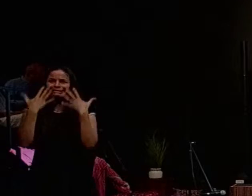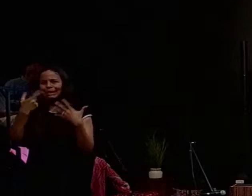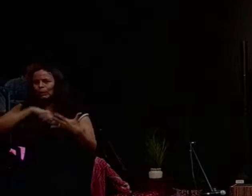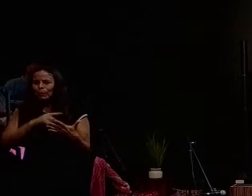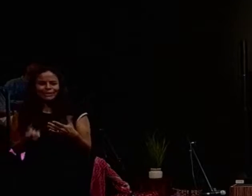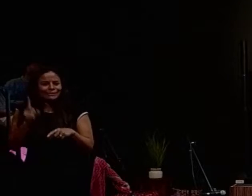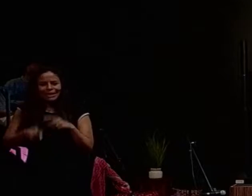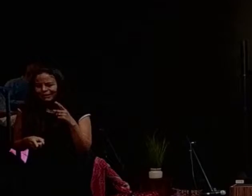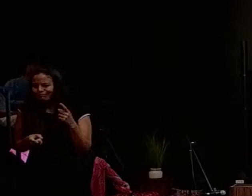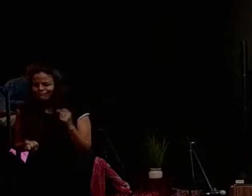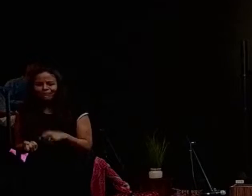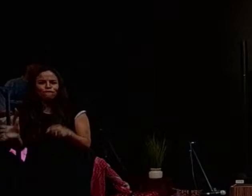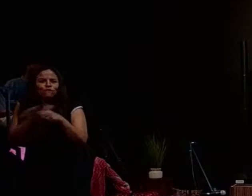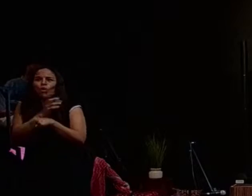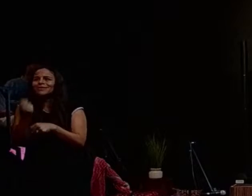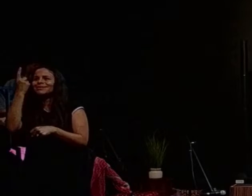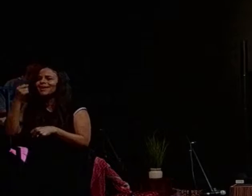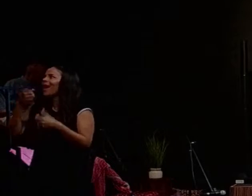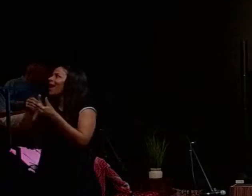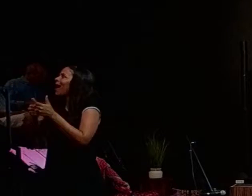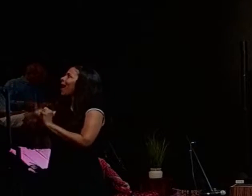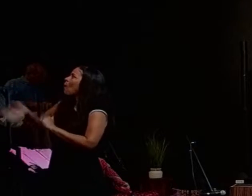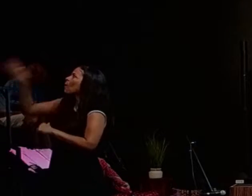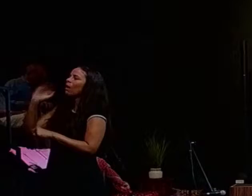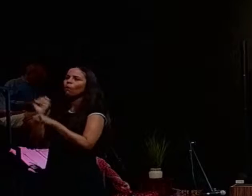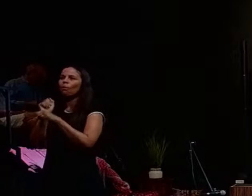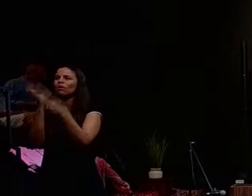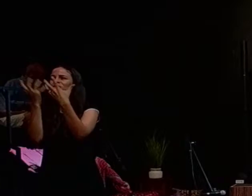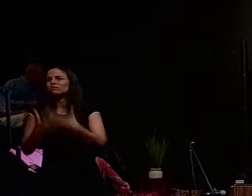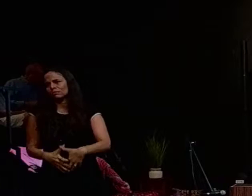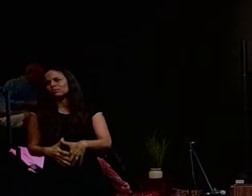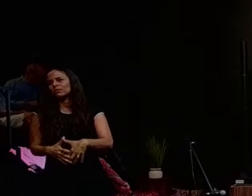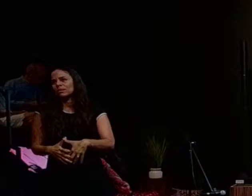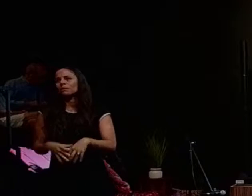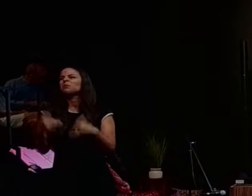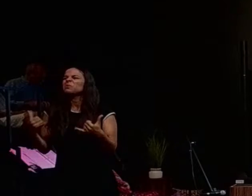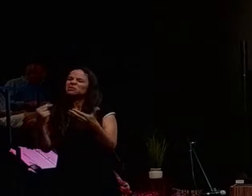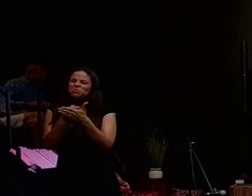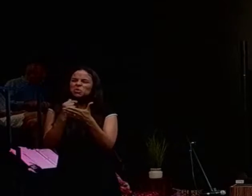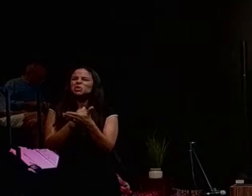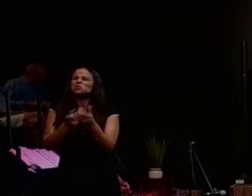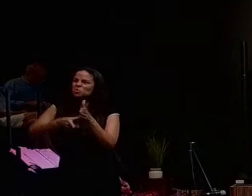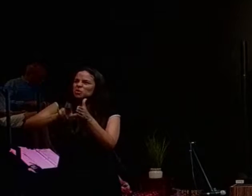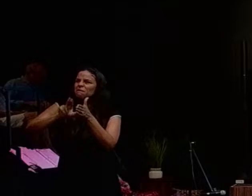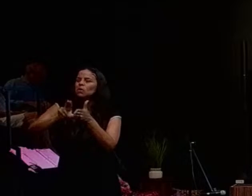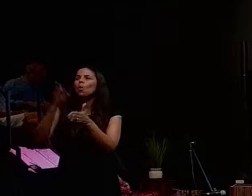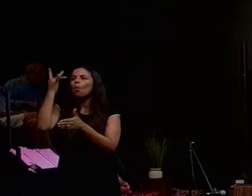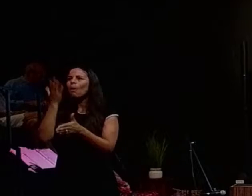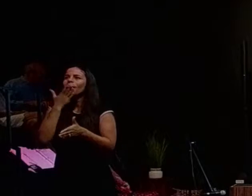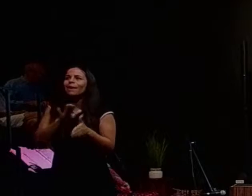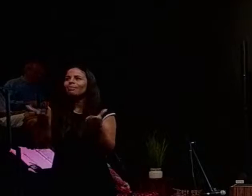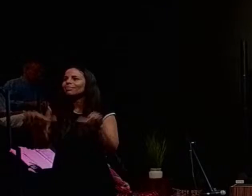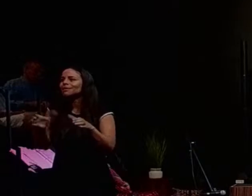easier, but that's not how God works sometimes. We're just going to go over some Scriptures today, kind of talk about, you know, why bad things happen to